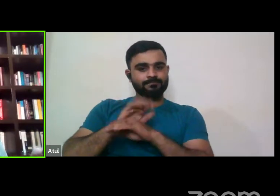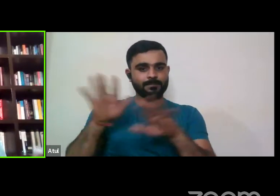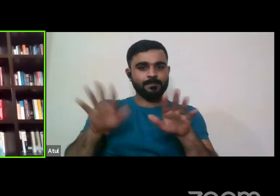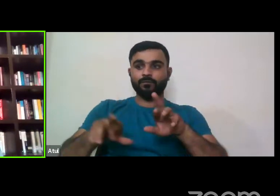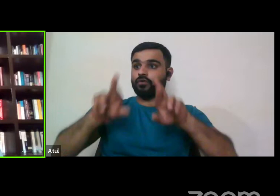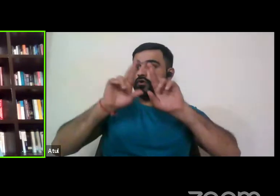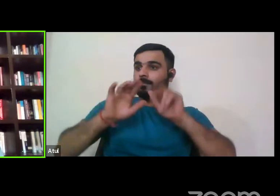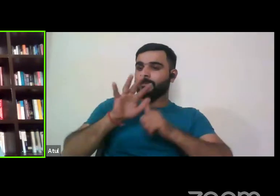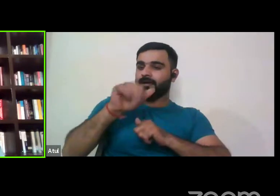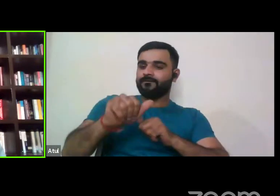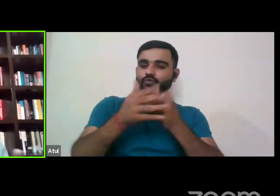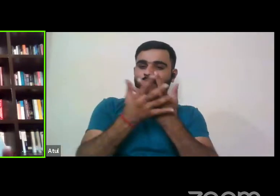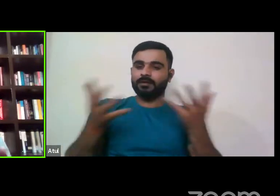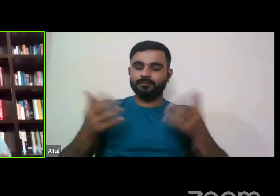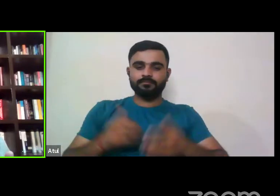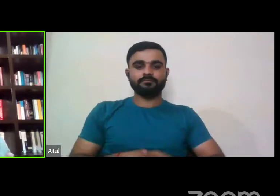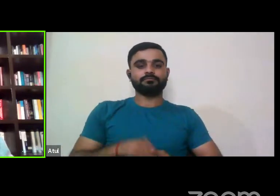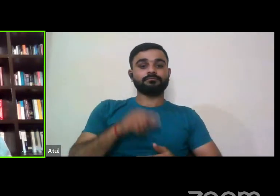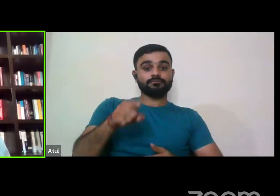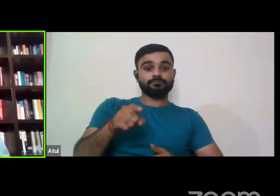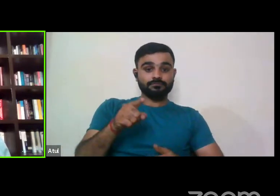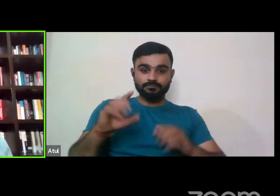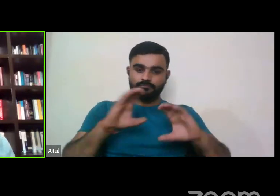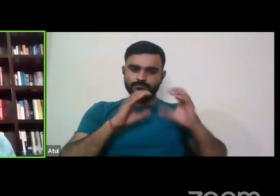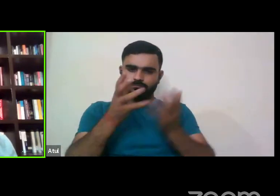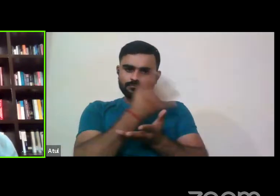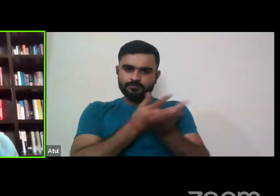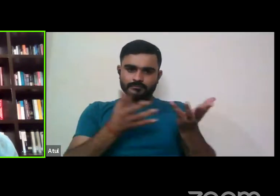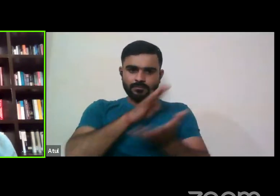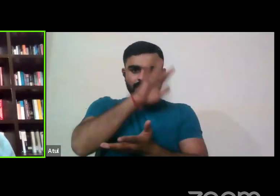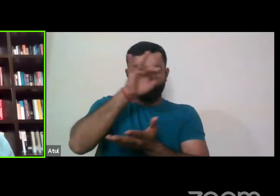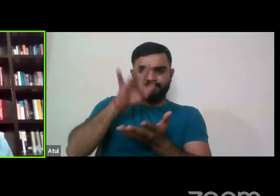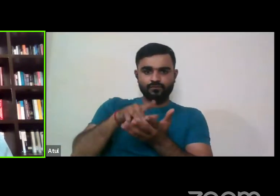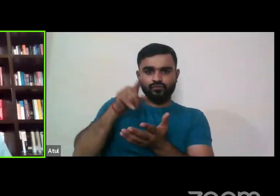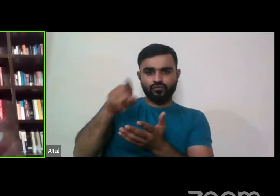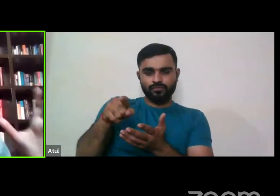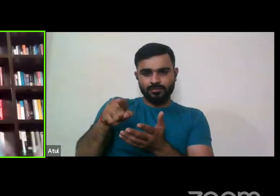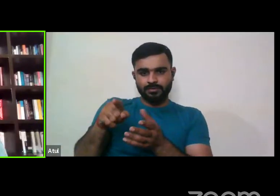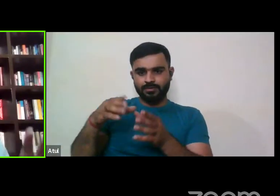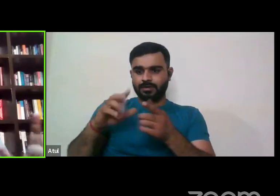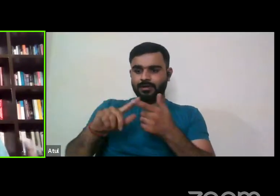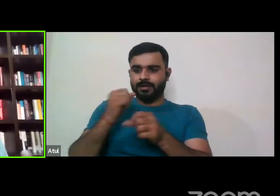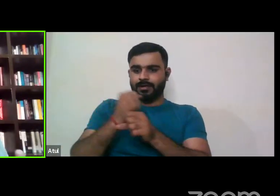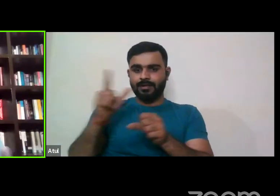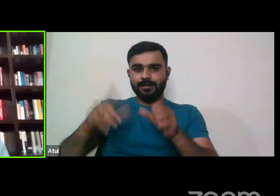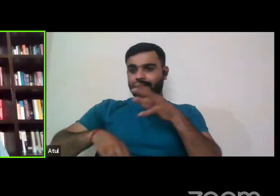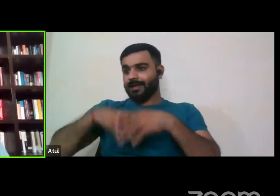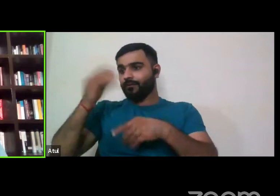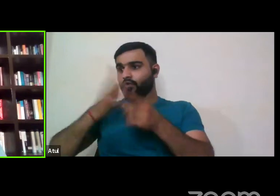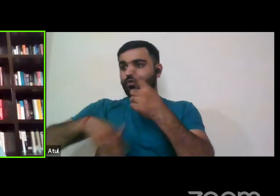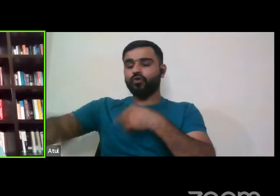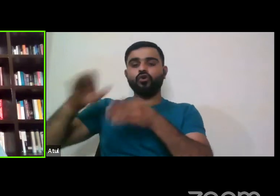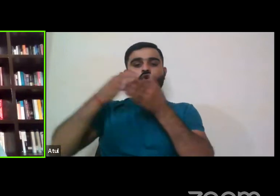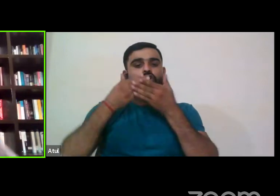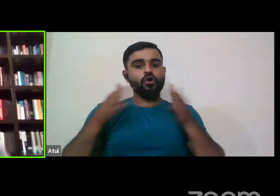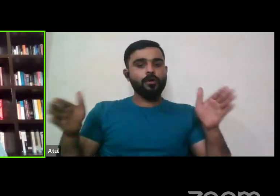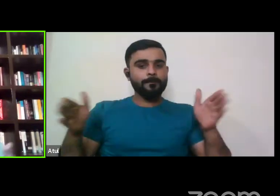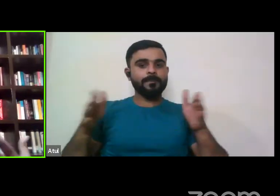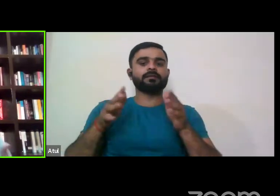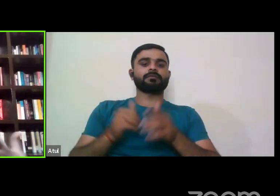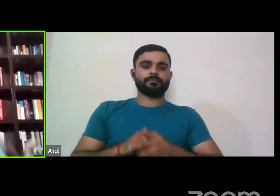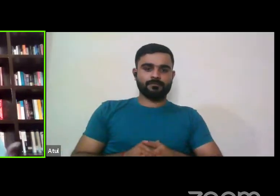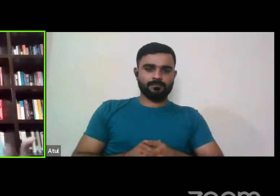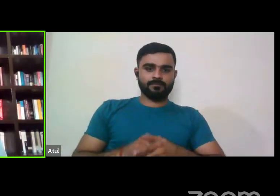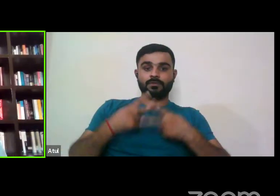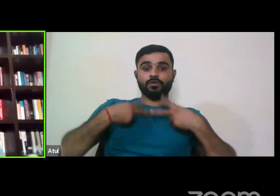an accessible style, is that if this conversation is taking place not just within legal circles but out in the open as well, that